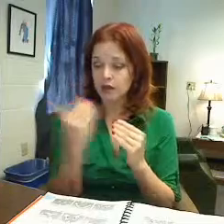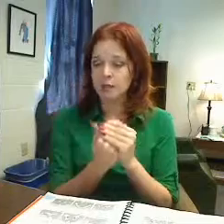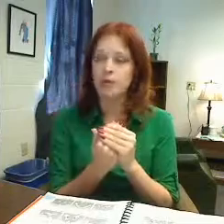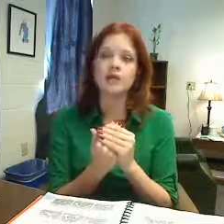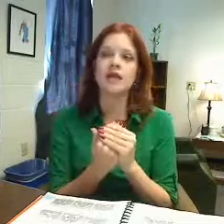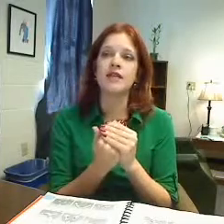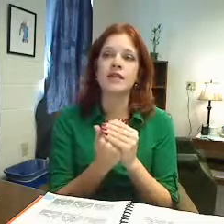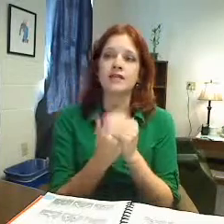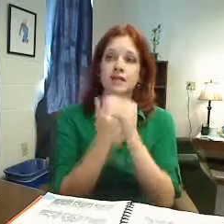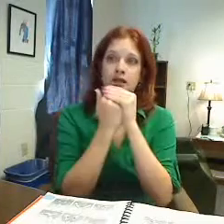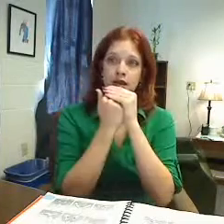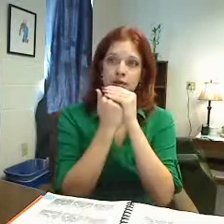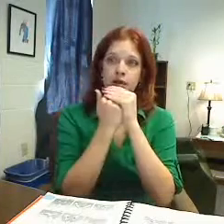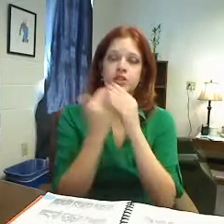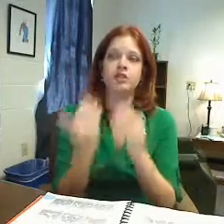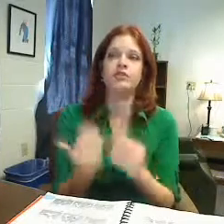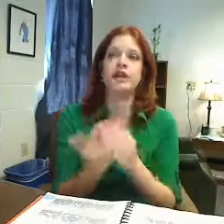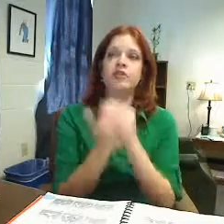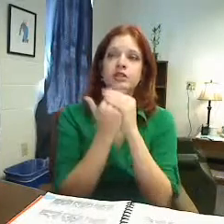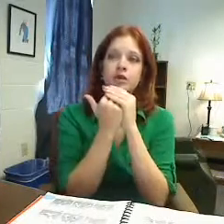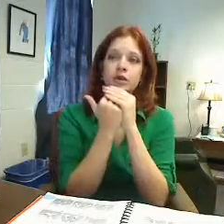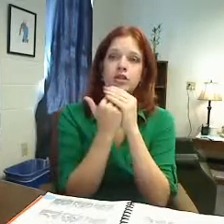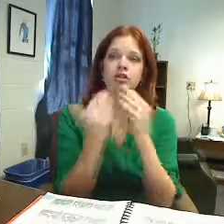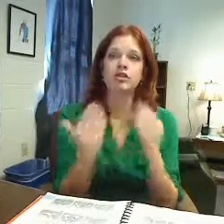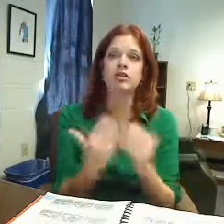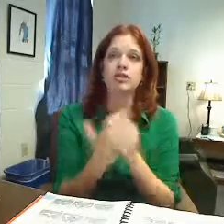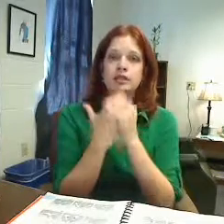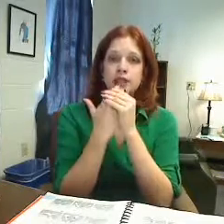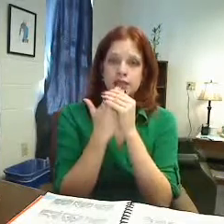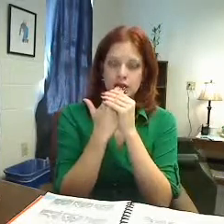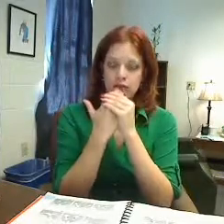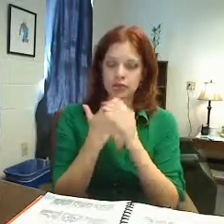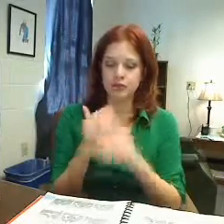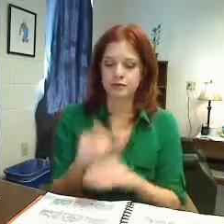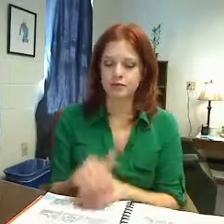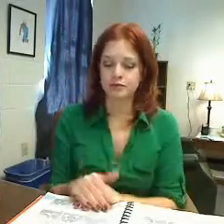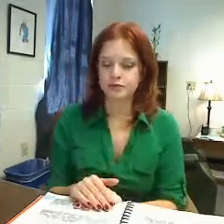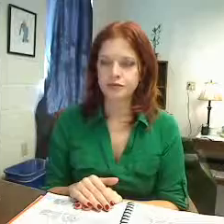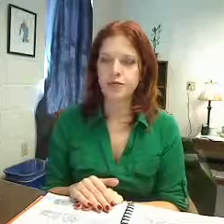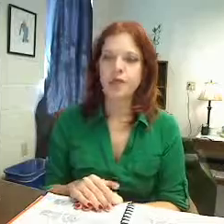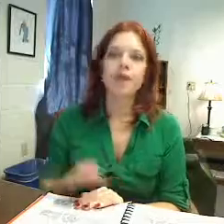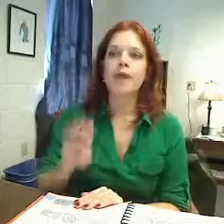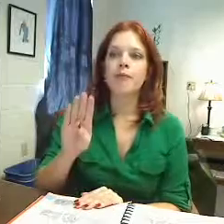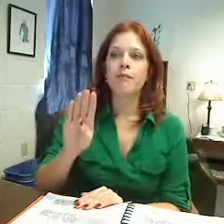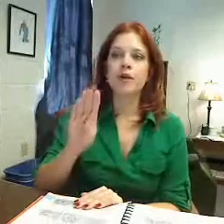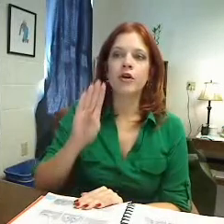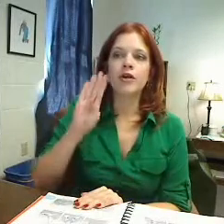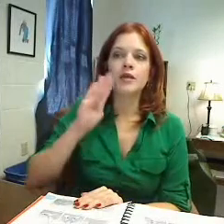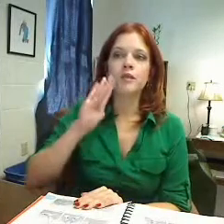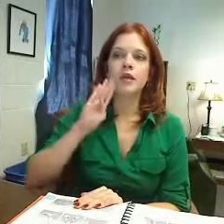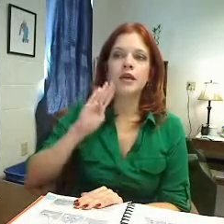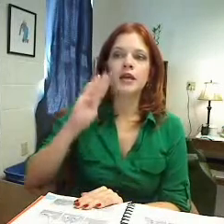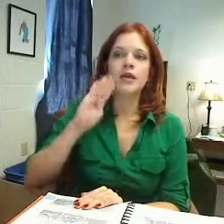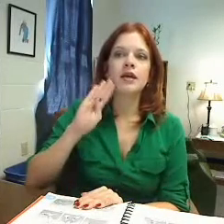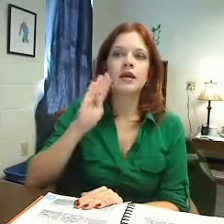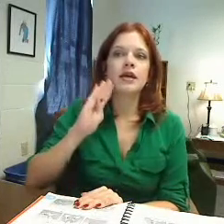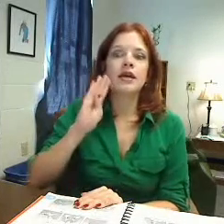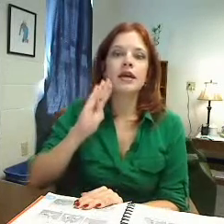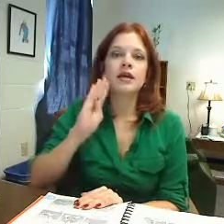Some people will sign this and then kind of bring it to their mouth for sandwich. Sandwich. Beer is a B, and it